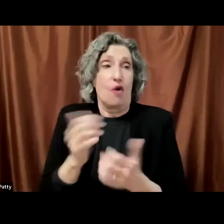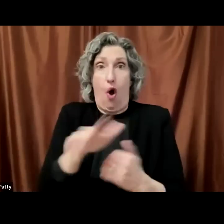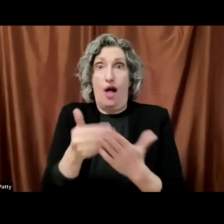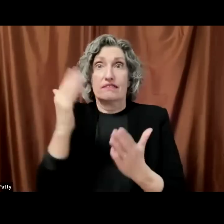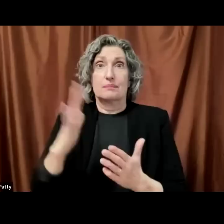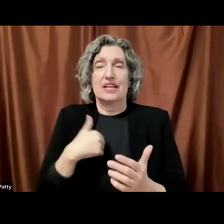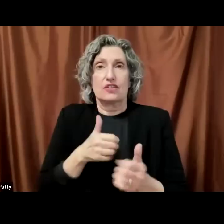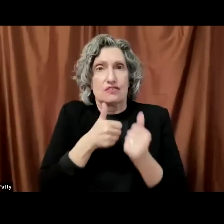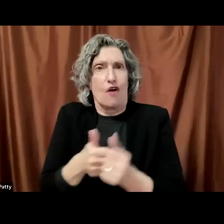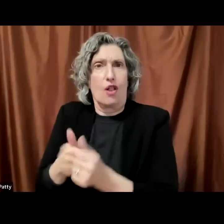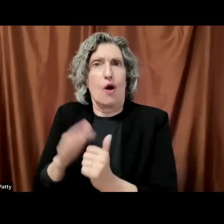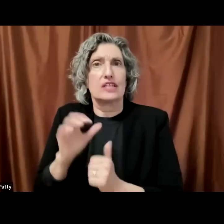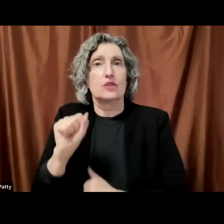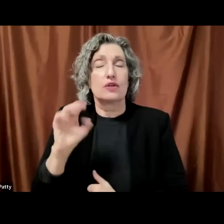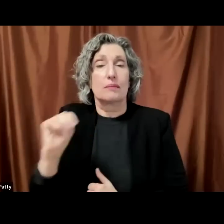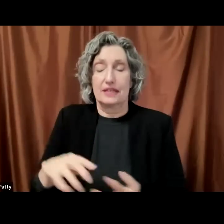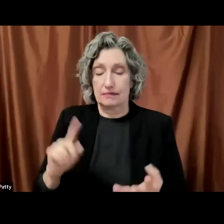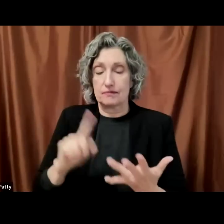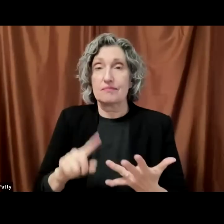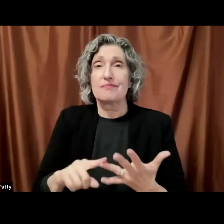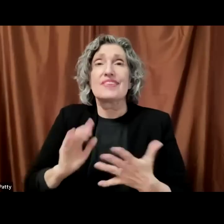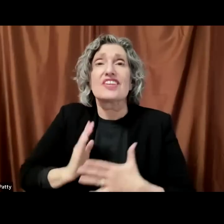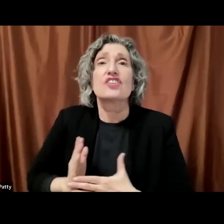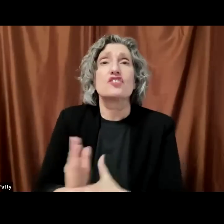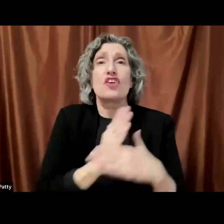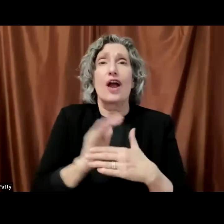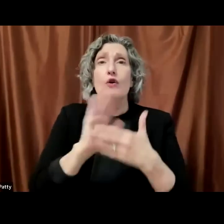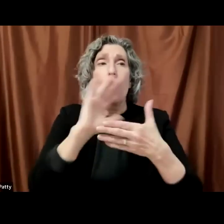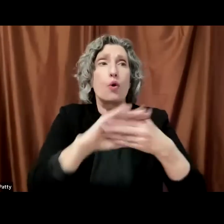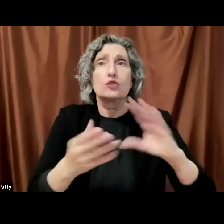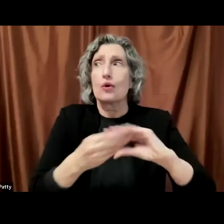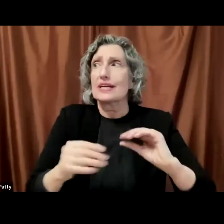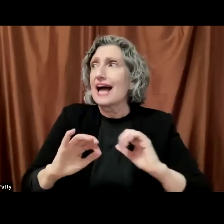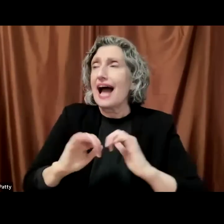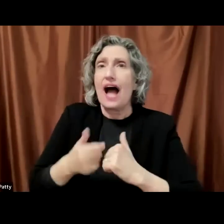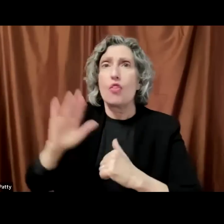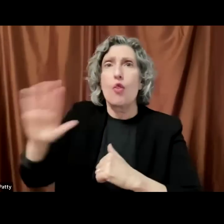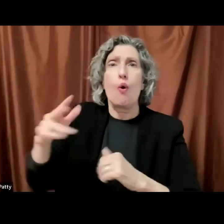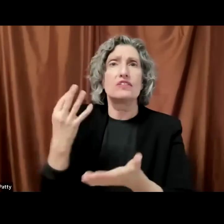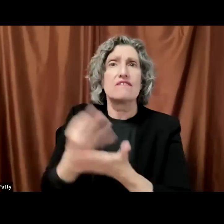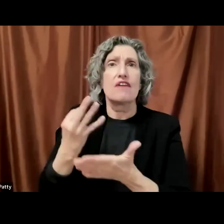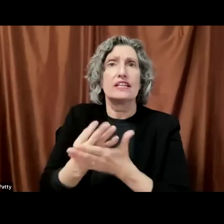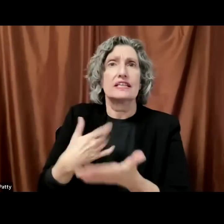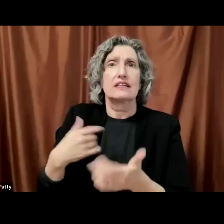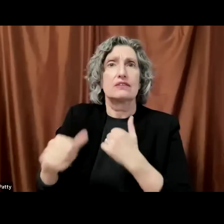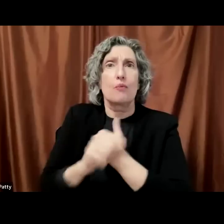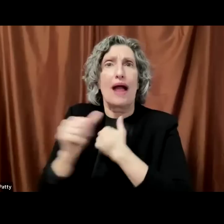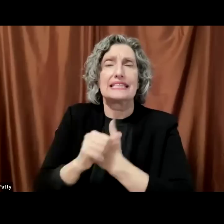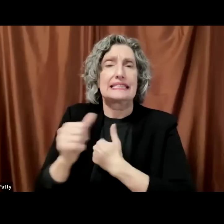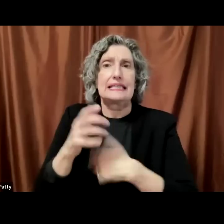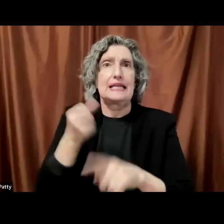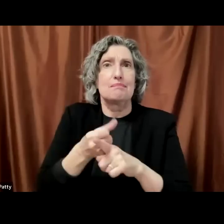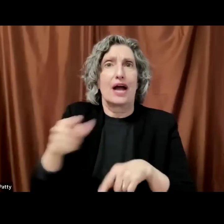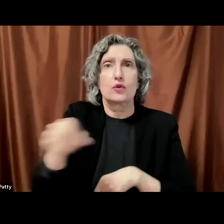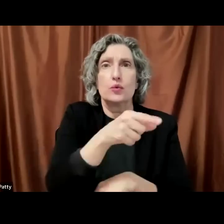speakers. Share your stories on how you're being impacted by funding cuts with us. You can fill out an easy